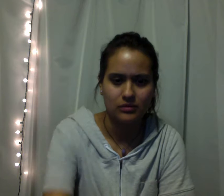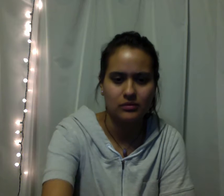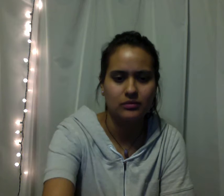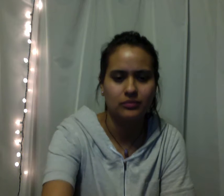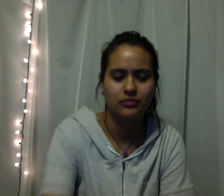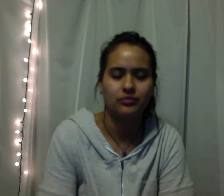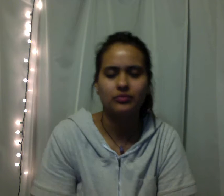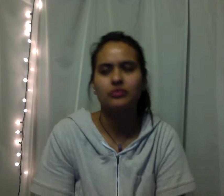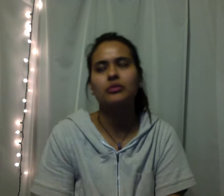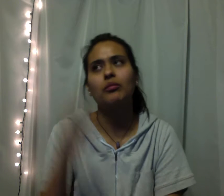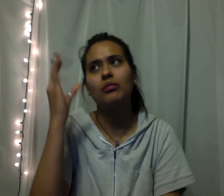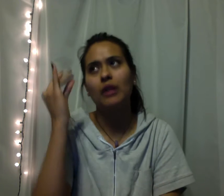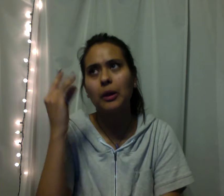We